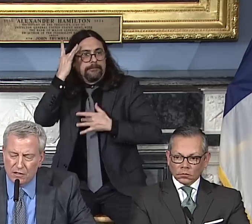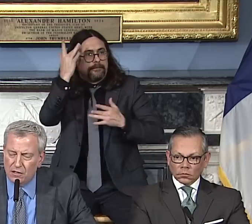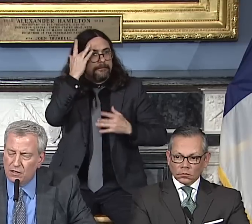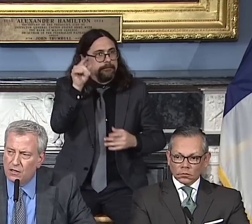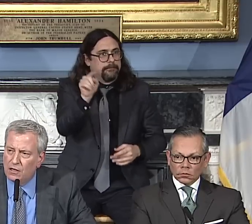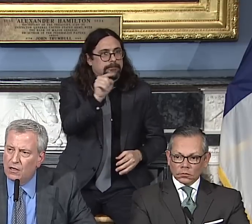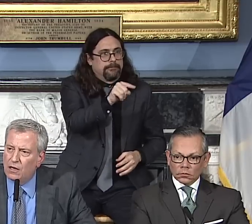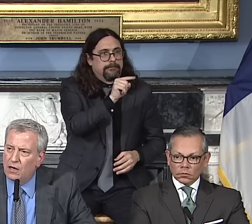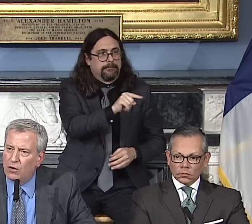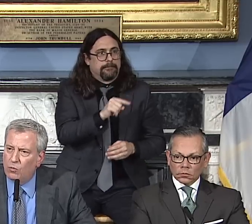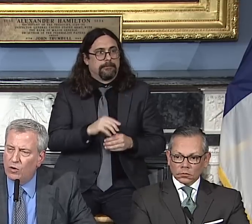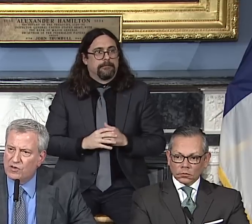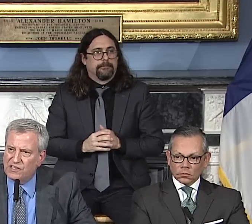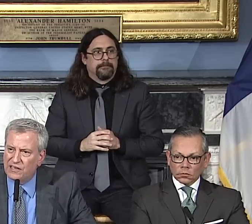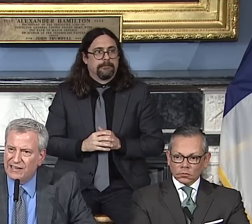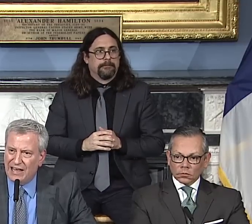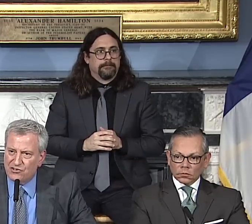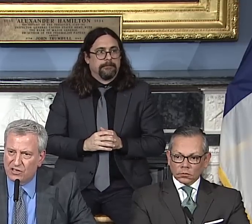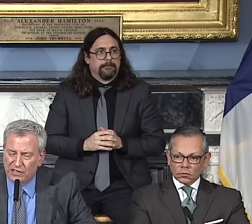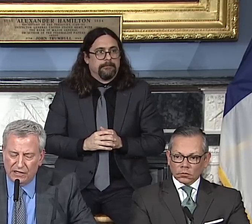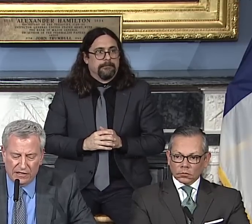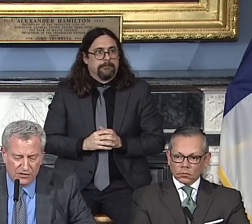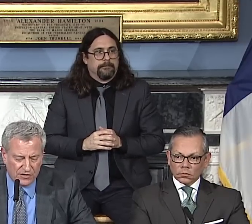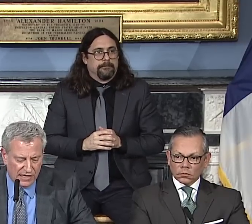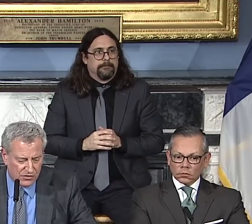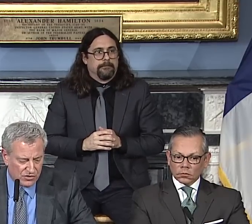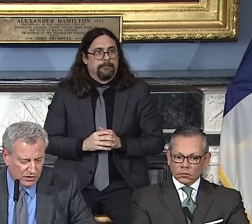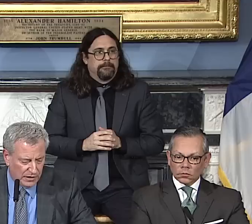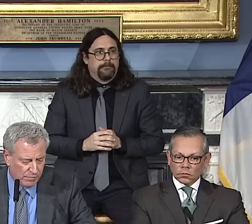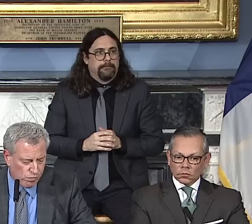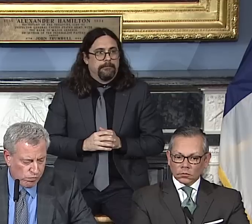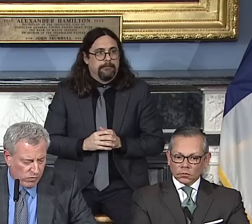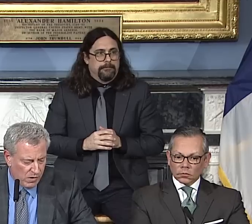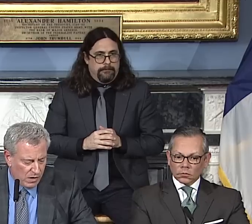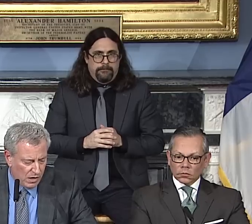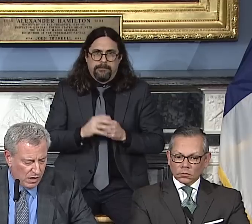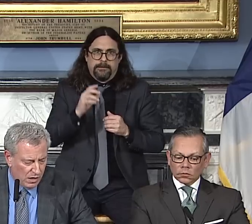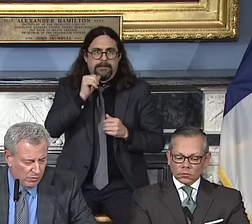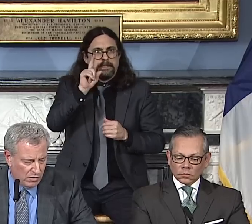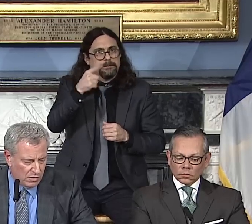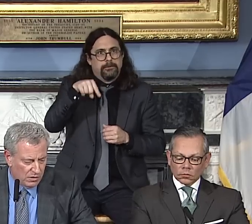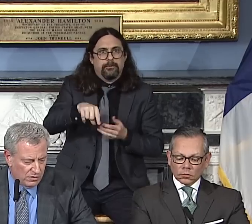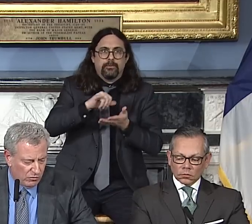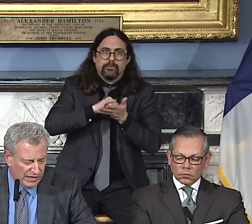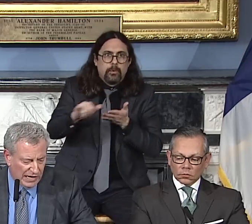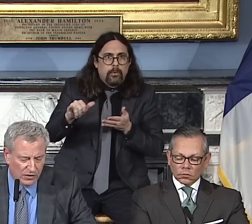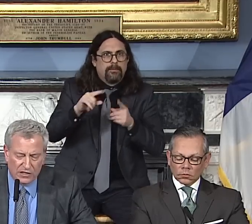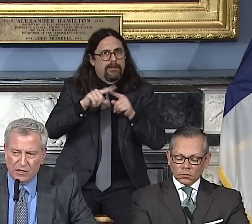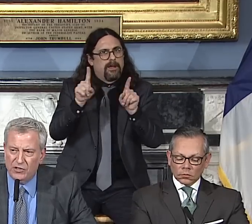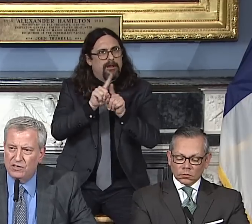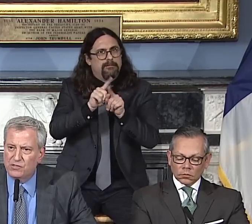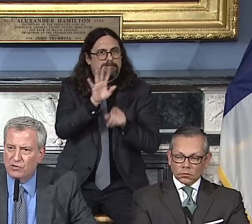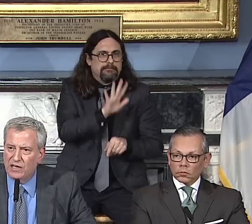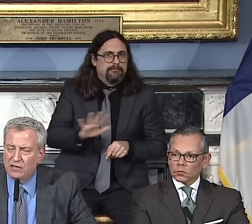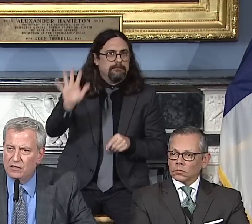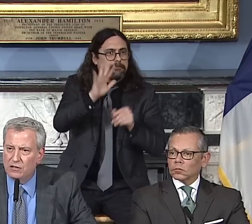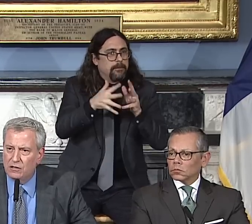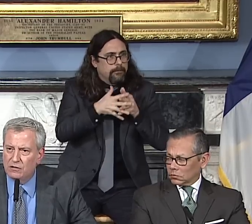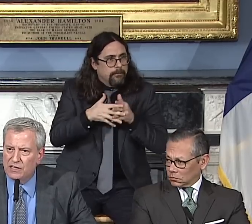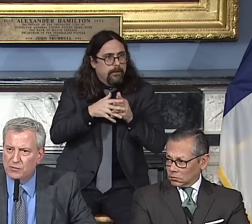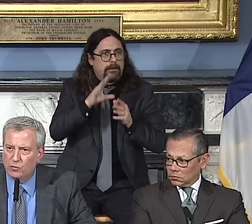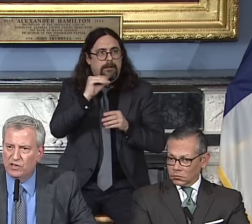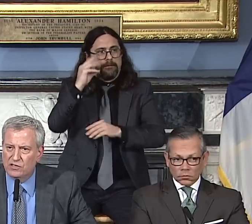City, what we're seeing nationally and internationally, the reality of community